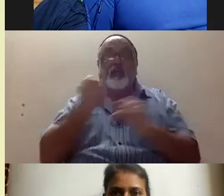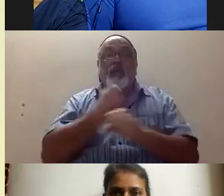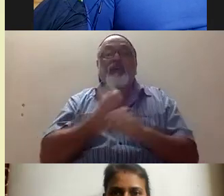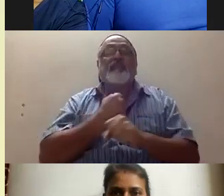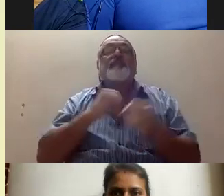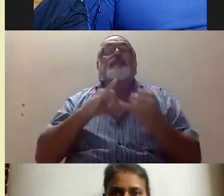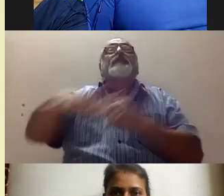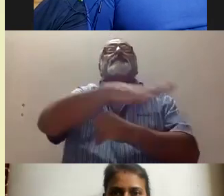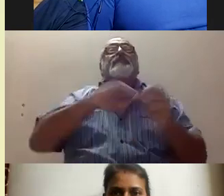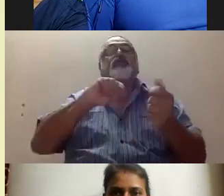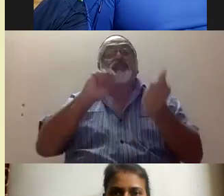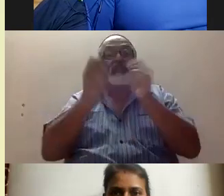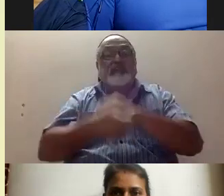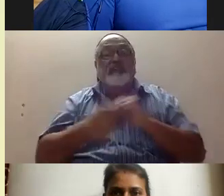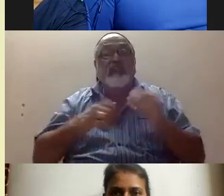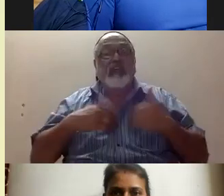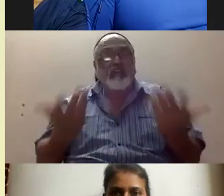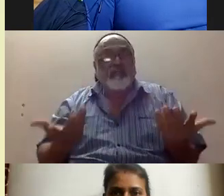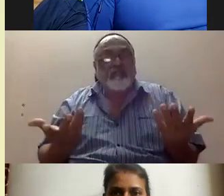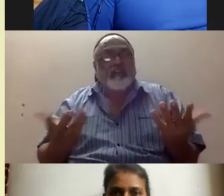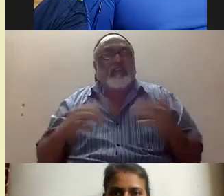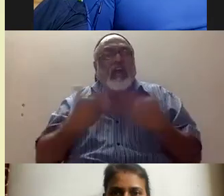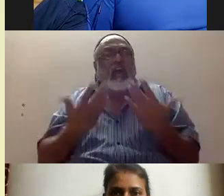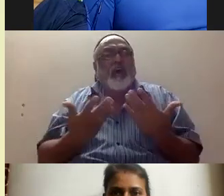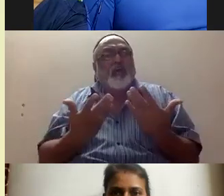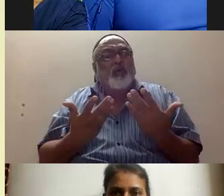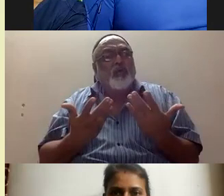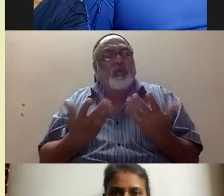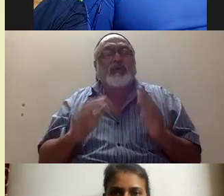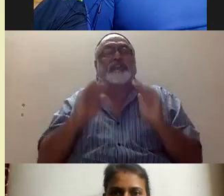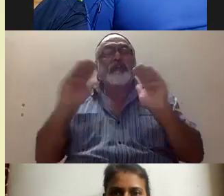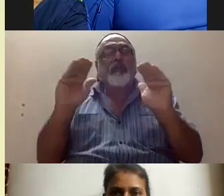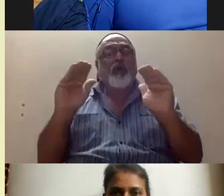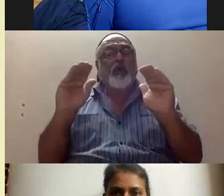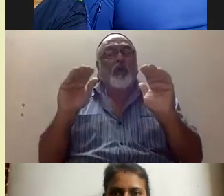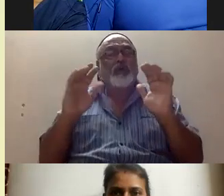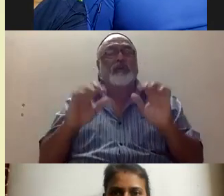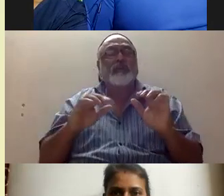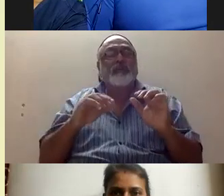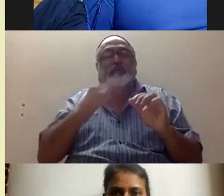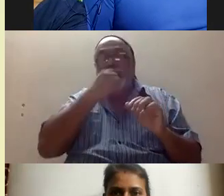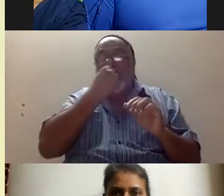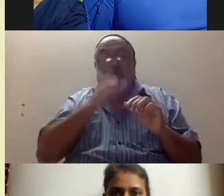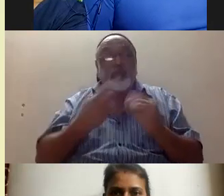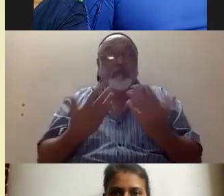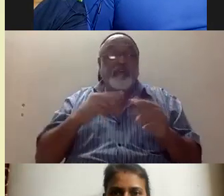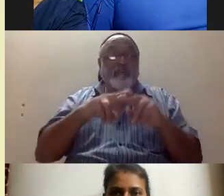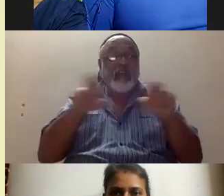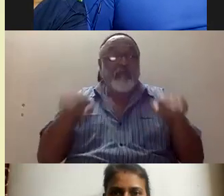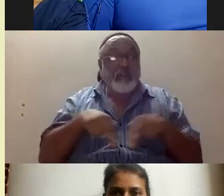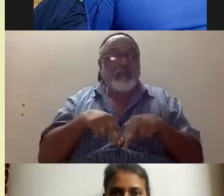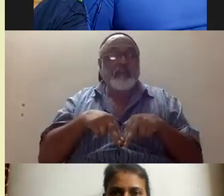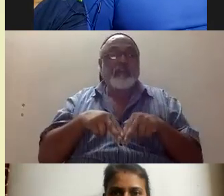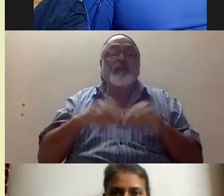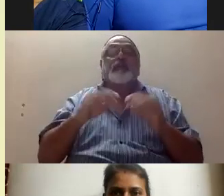of people with disability, and how can we support, or what can we do as family, as social or institutional